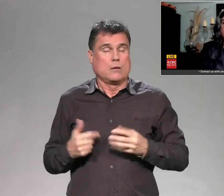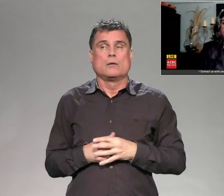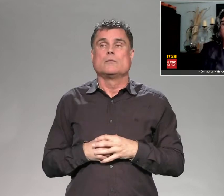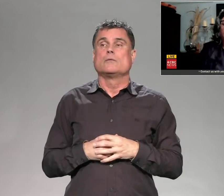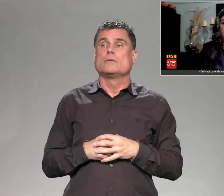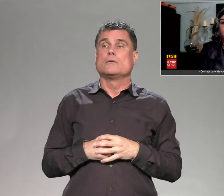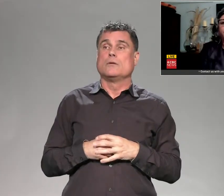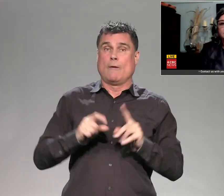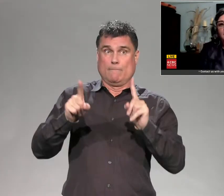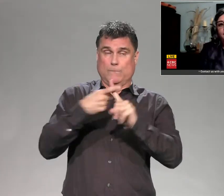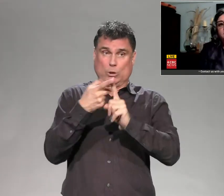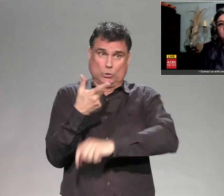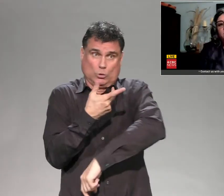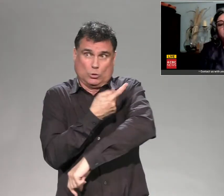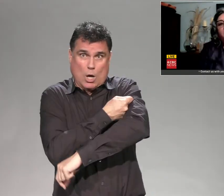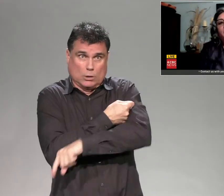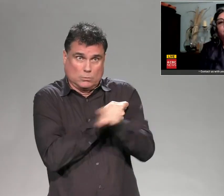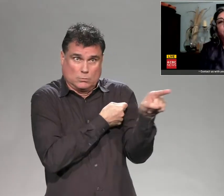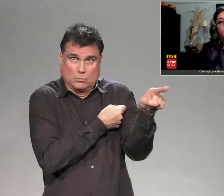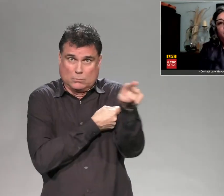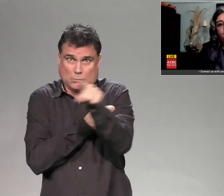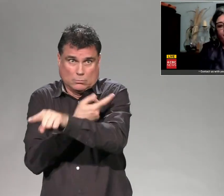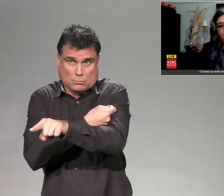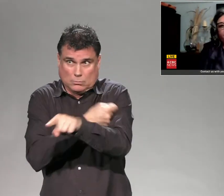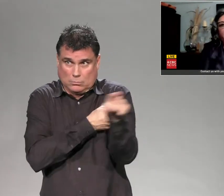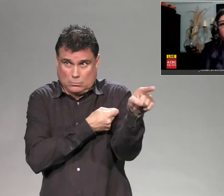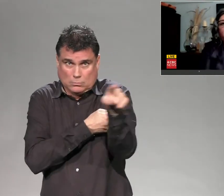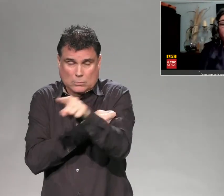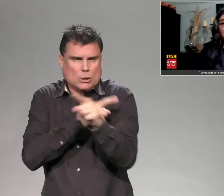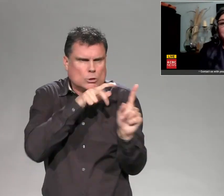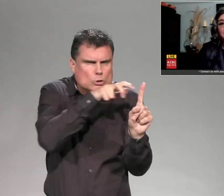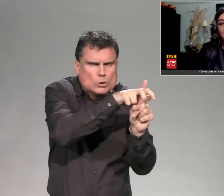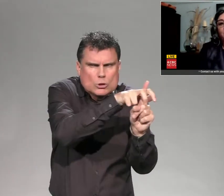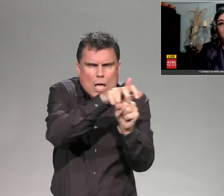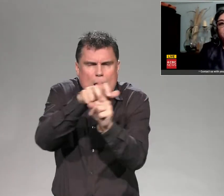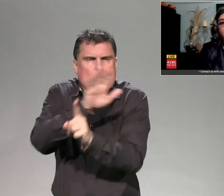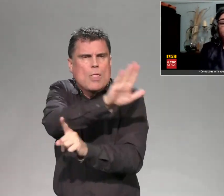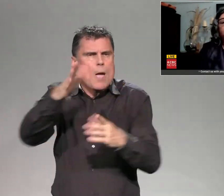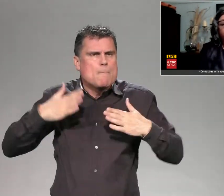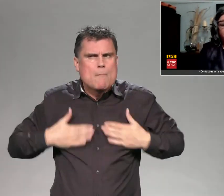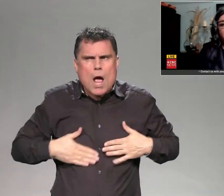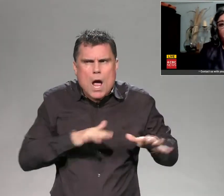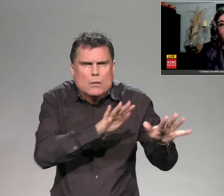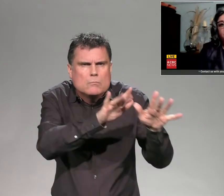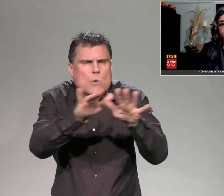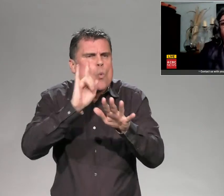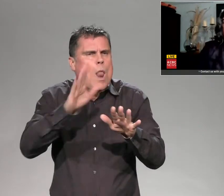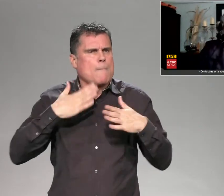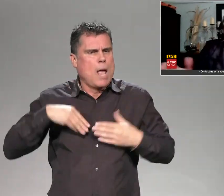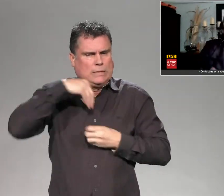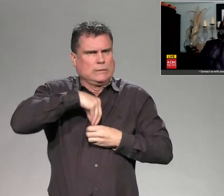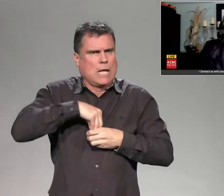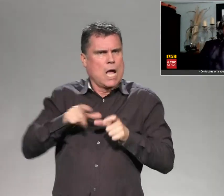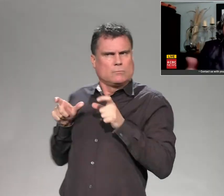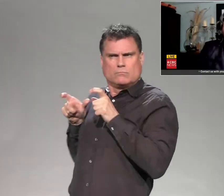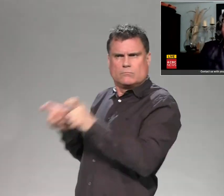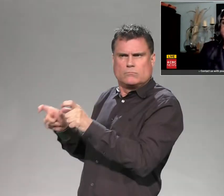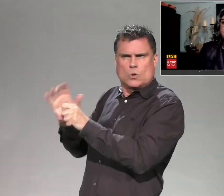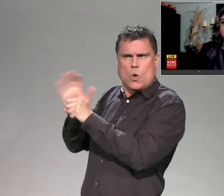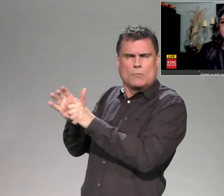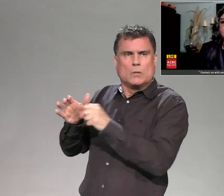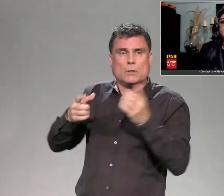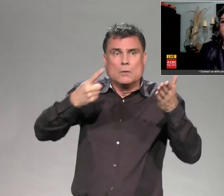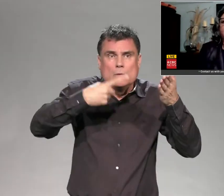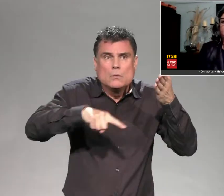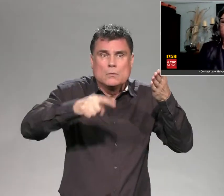response grow over time, so it's become more effective. And that's allowed us to increase that interval between a